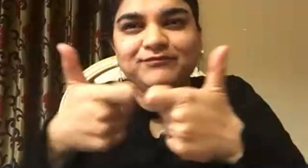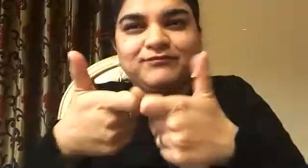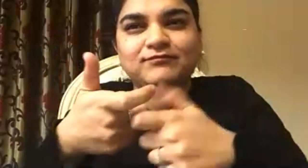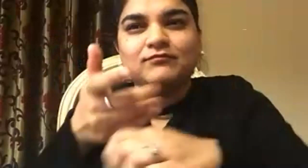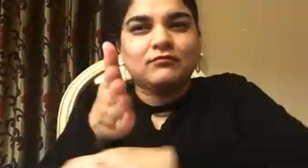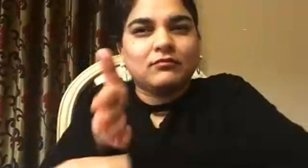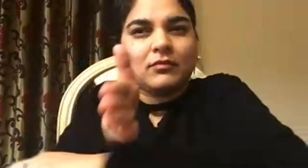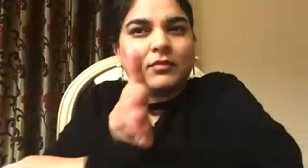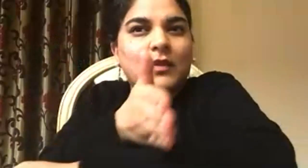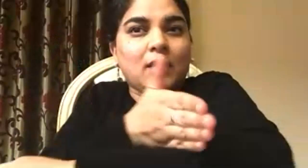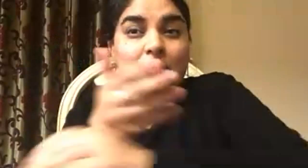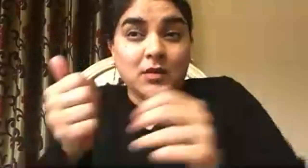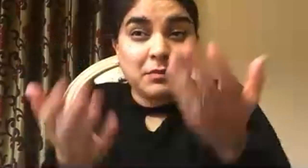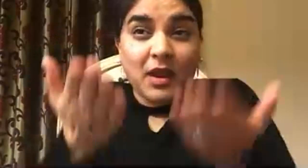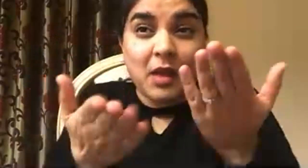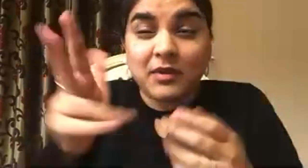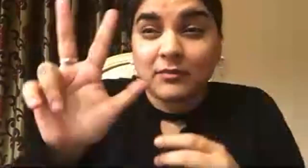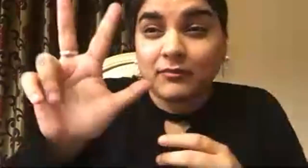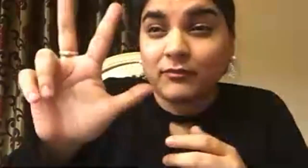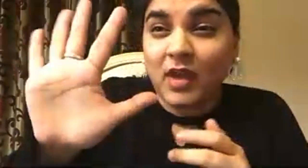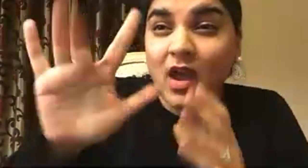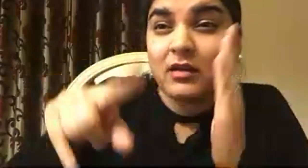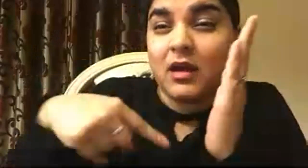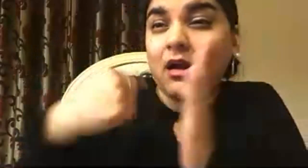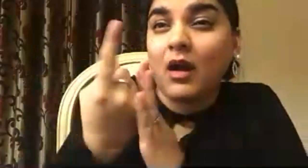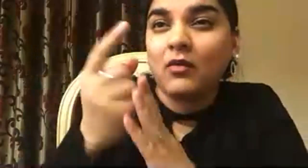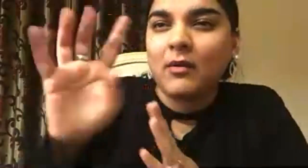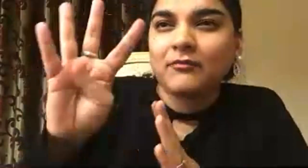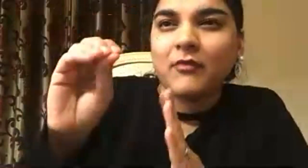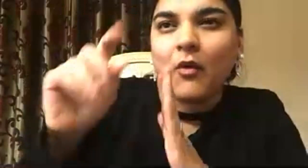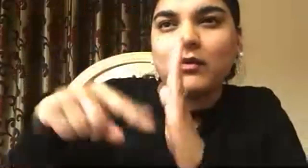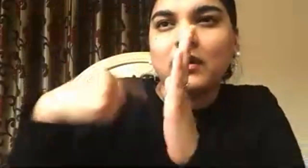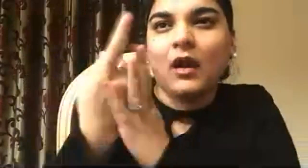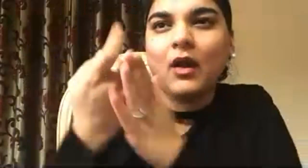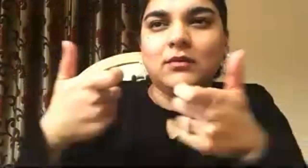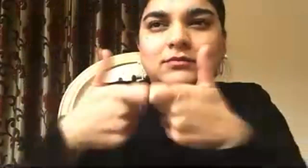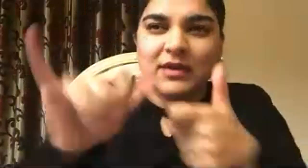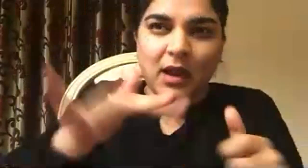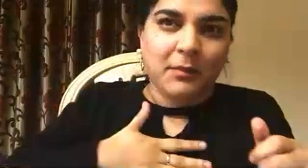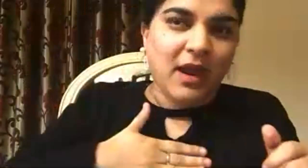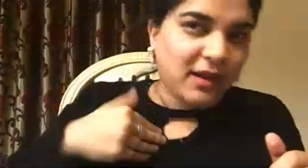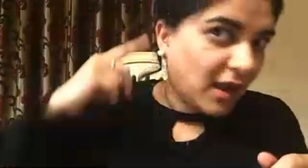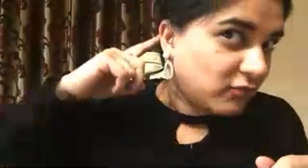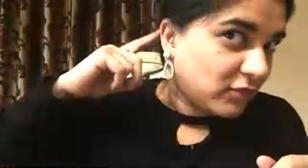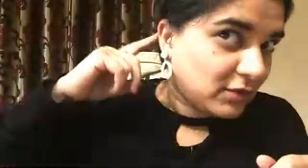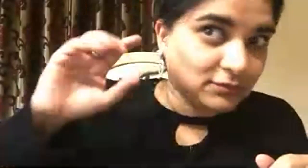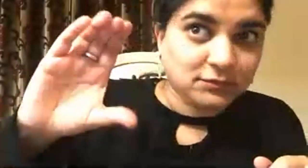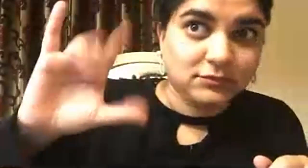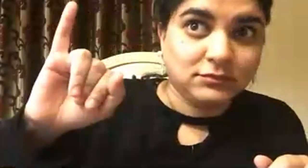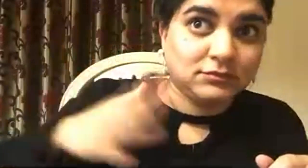maybe because of the battery piece, like hopefully the technology will improve, maybe boost it up to 35, 40 hours. At least that's